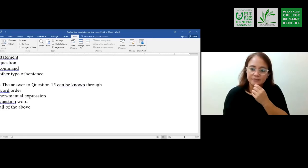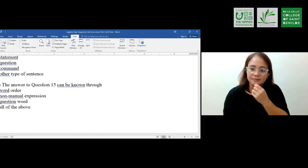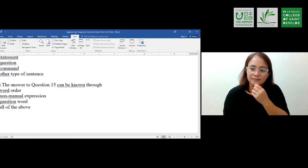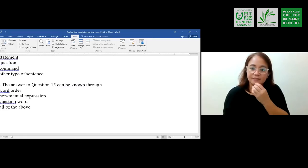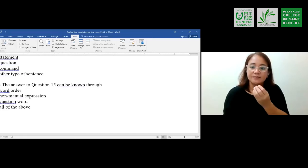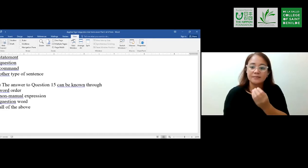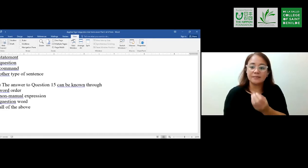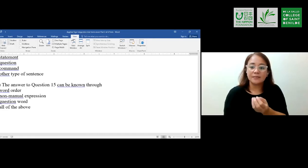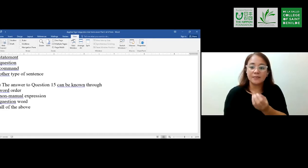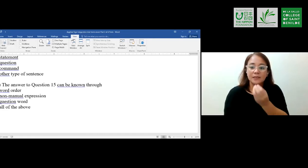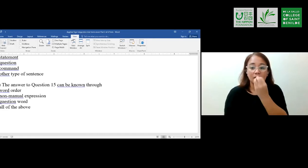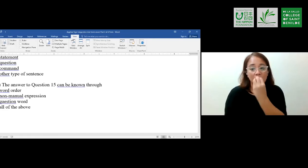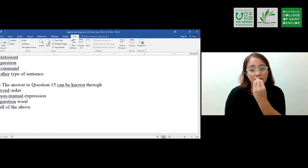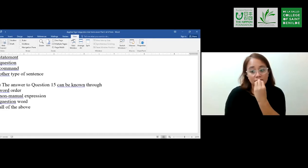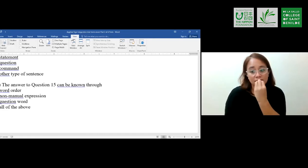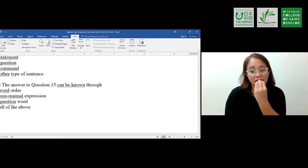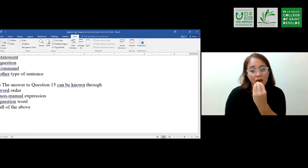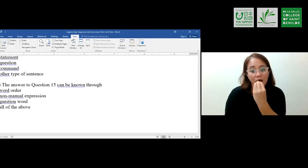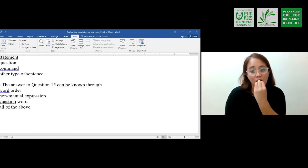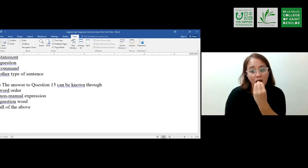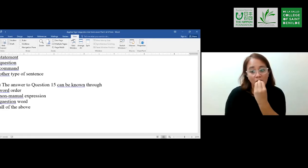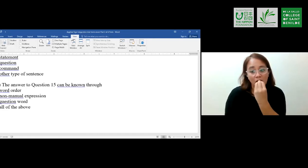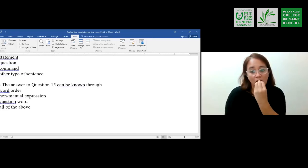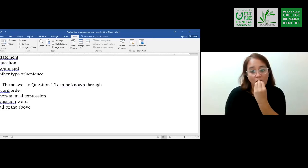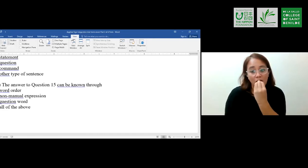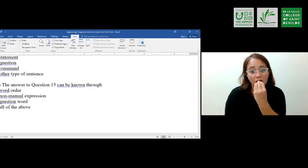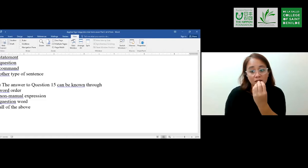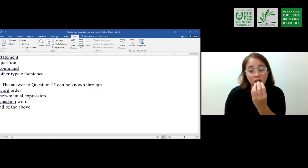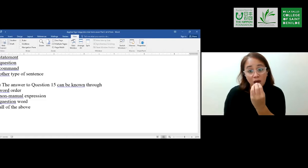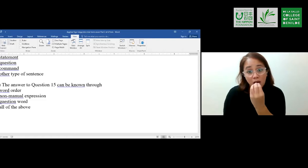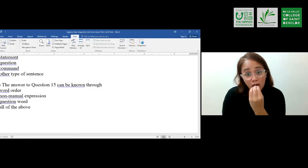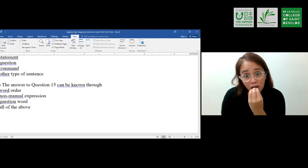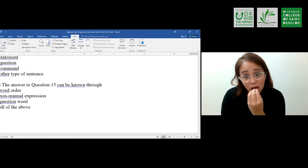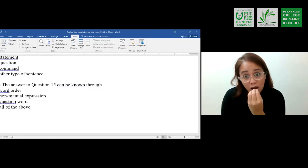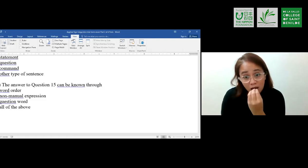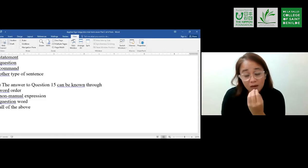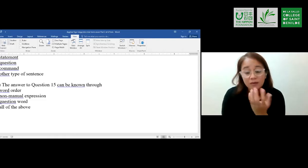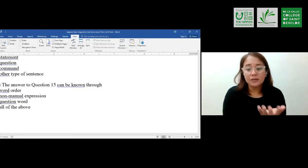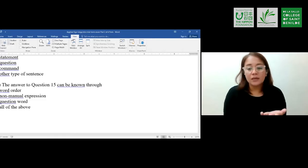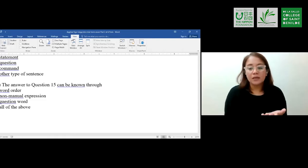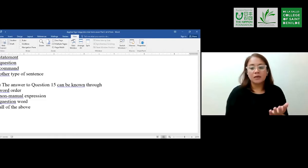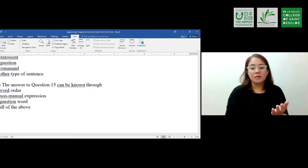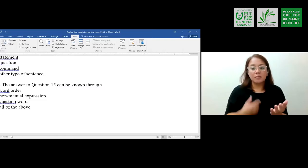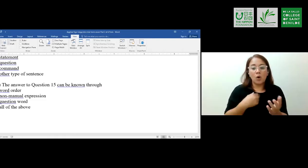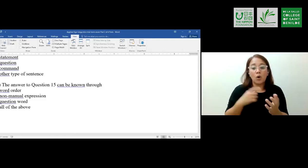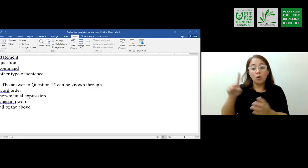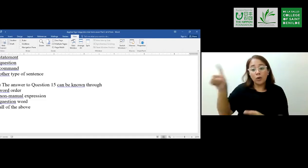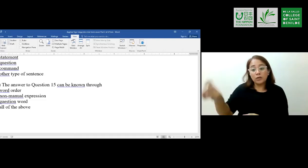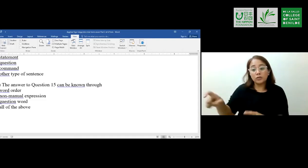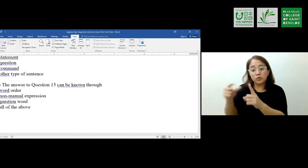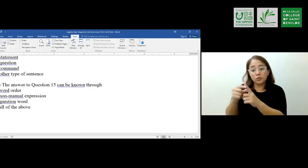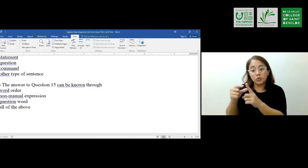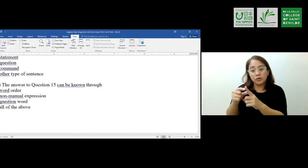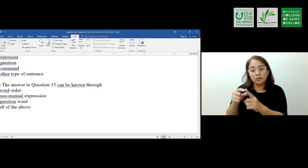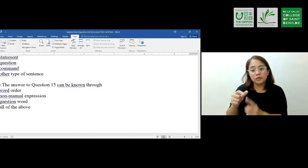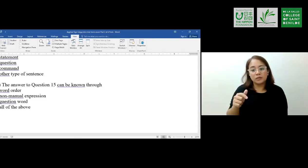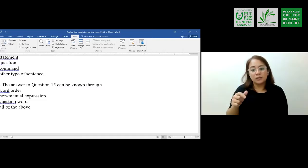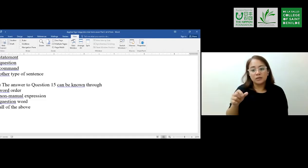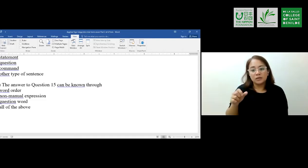eat only, and then a question word would tend to be the other way you can ask